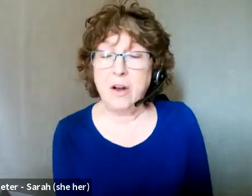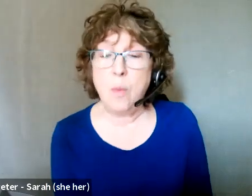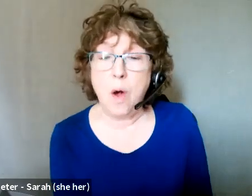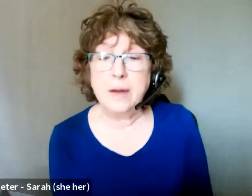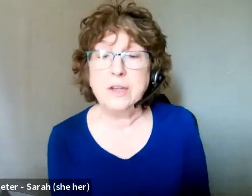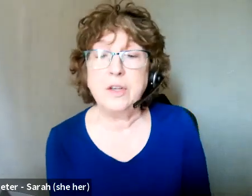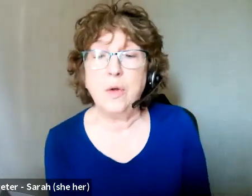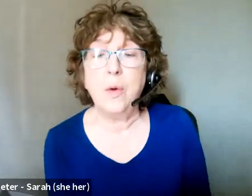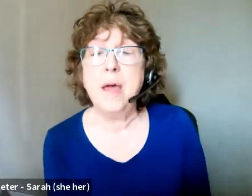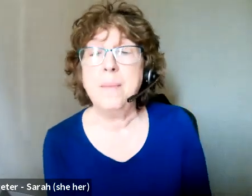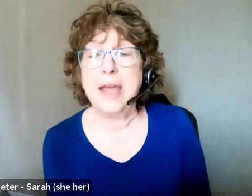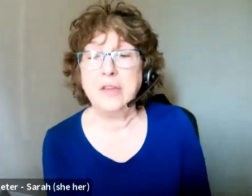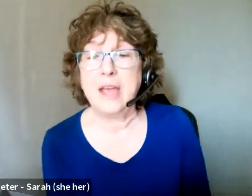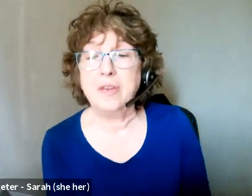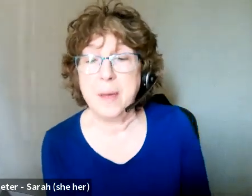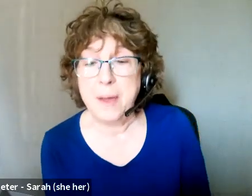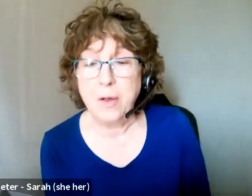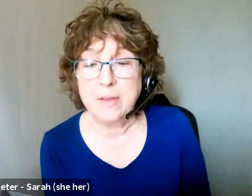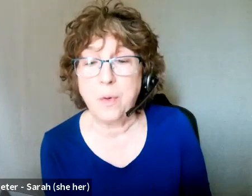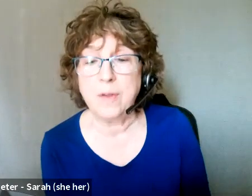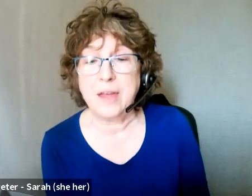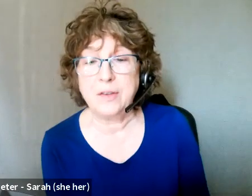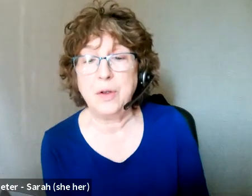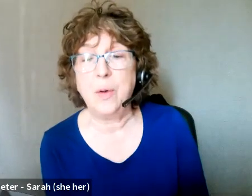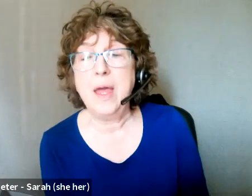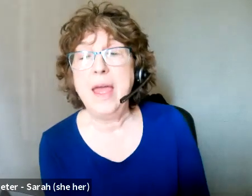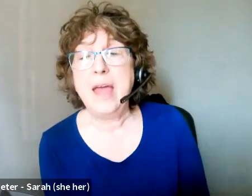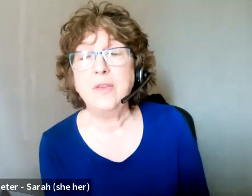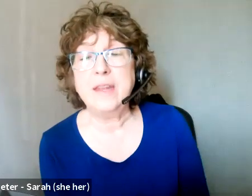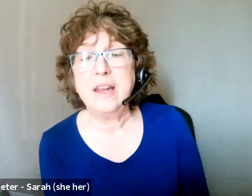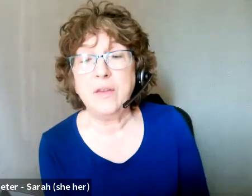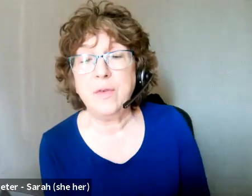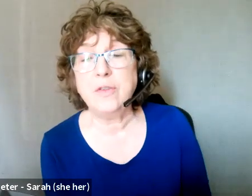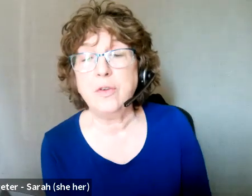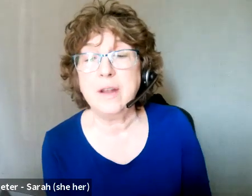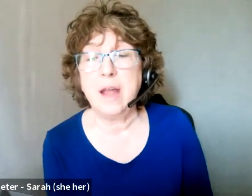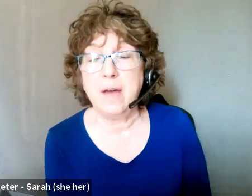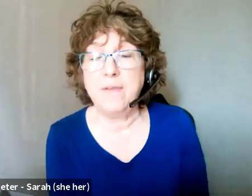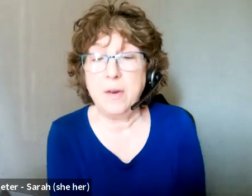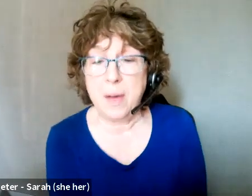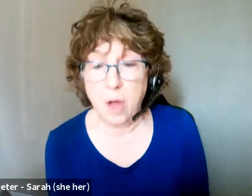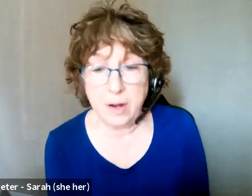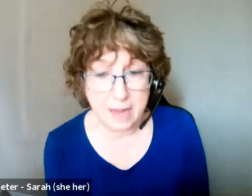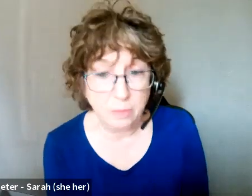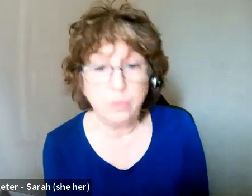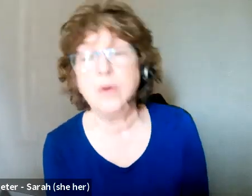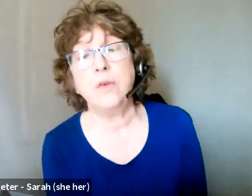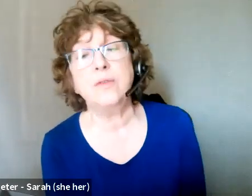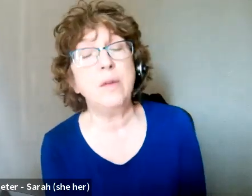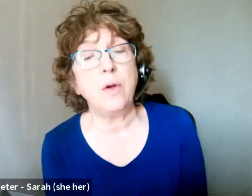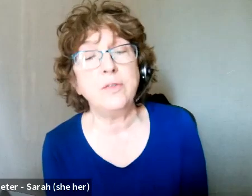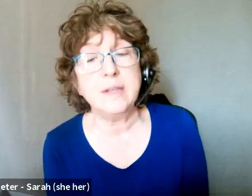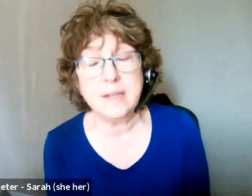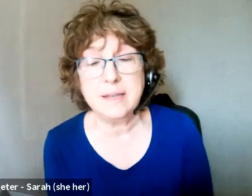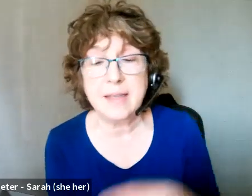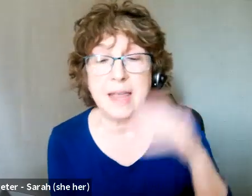with their education. Because I clearly wanted to do my education. My parents supported that too. And so they did a lot of research and found